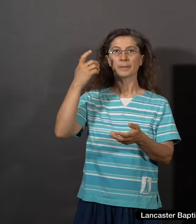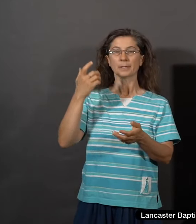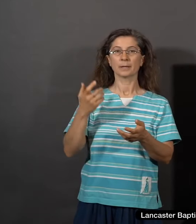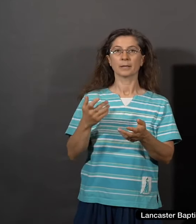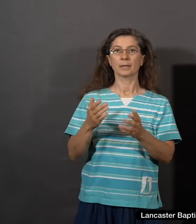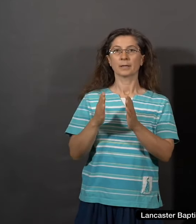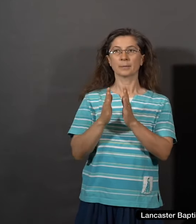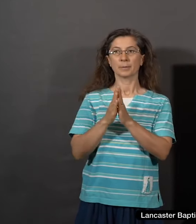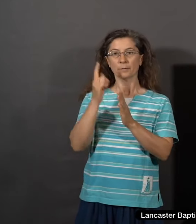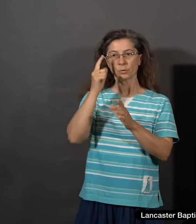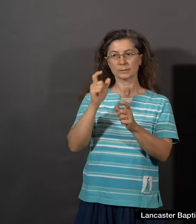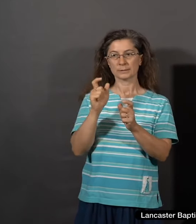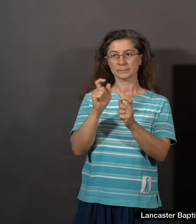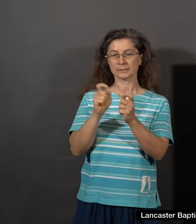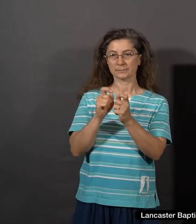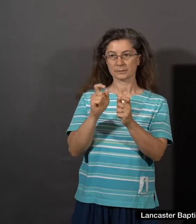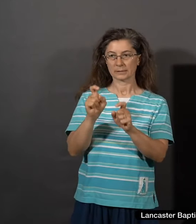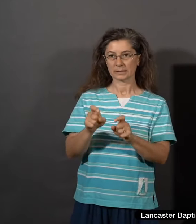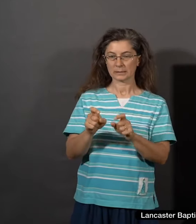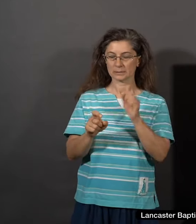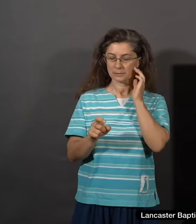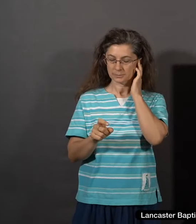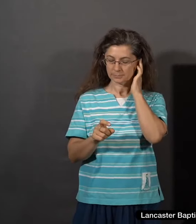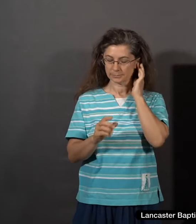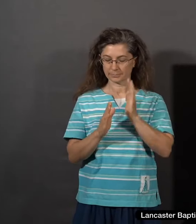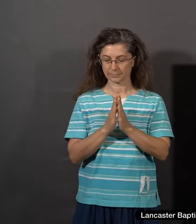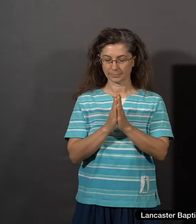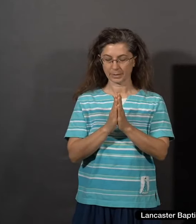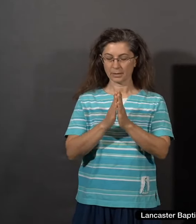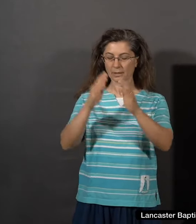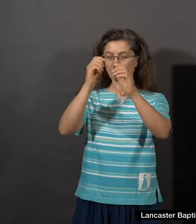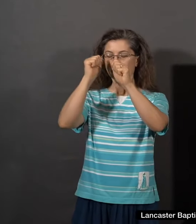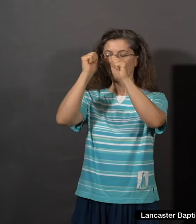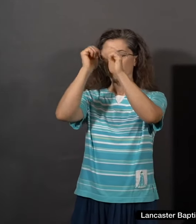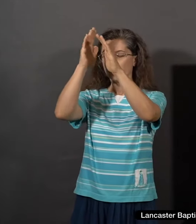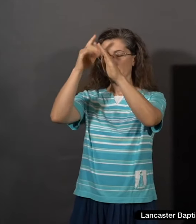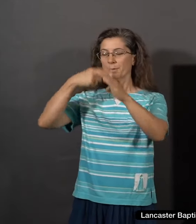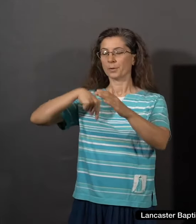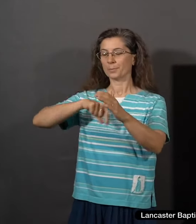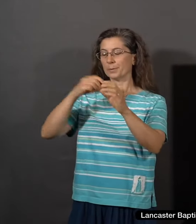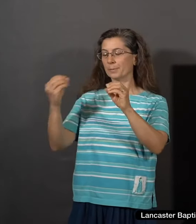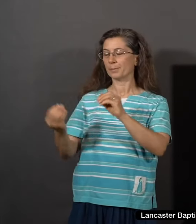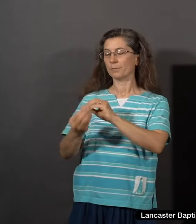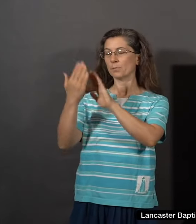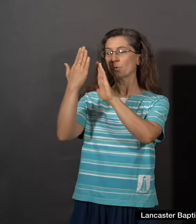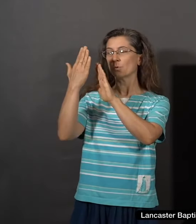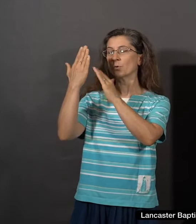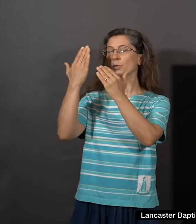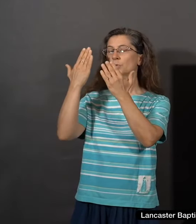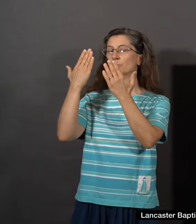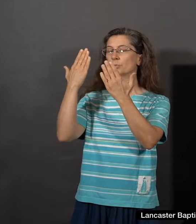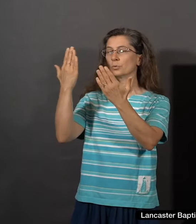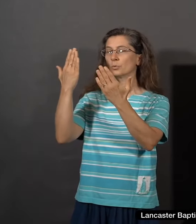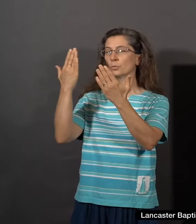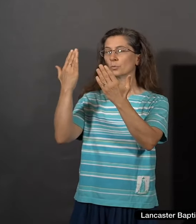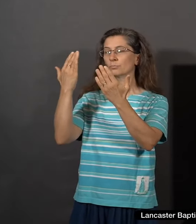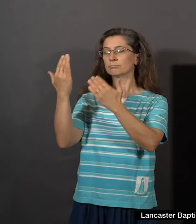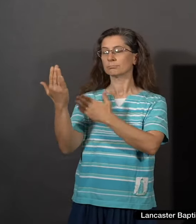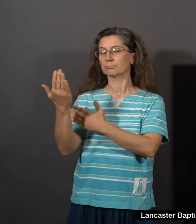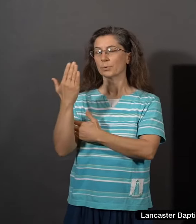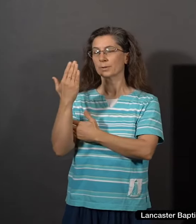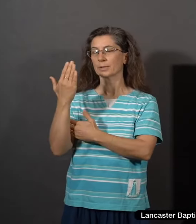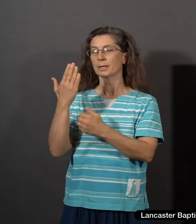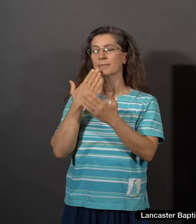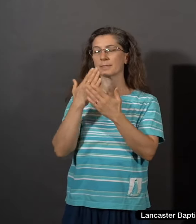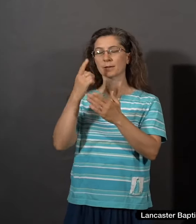specific needs today let's pray together father we come to you this morning to thank and praise you for the many blessings that you